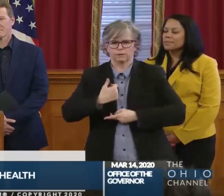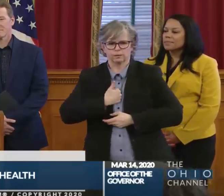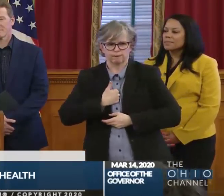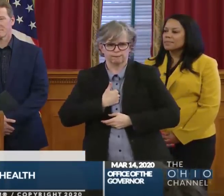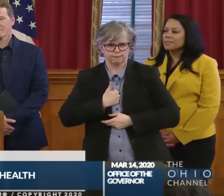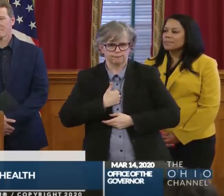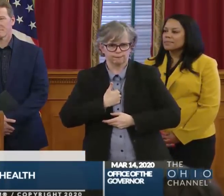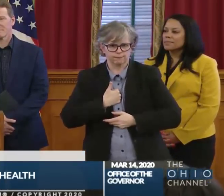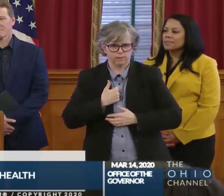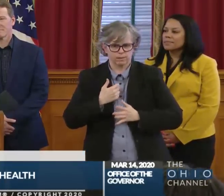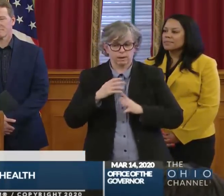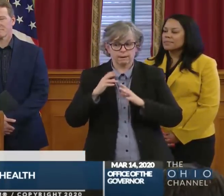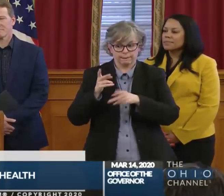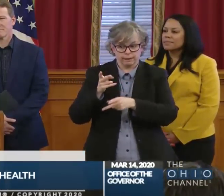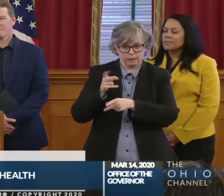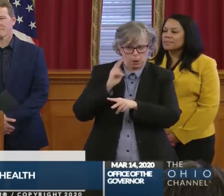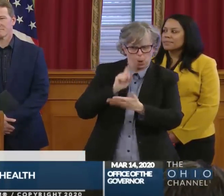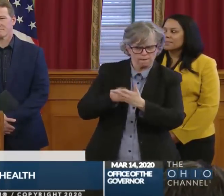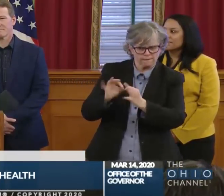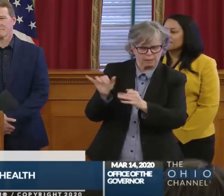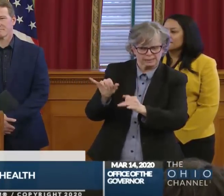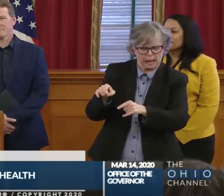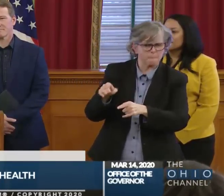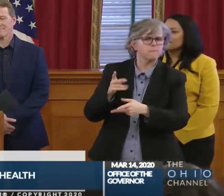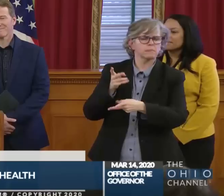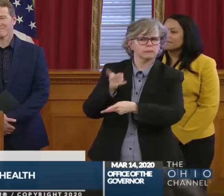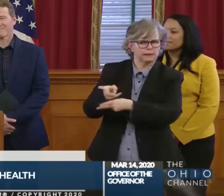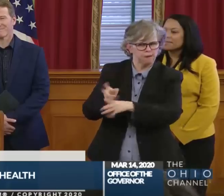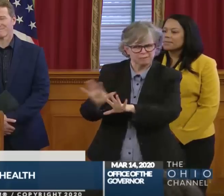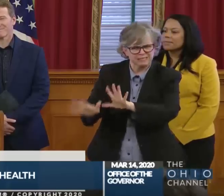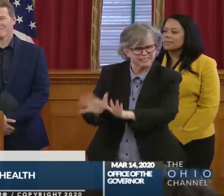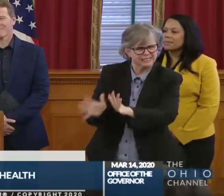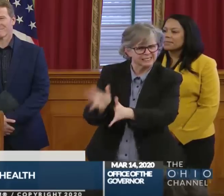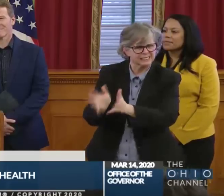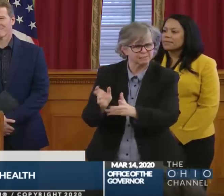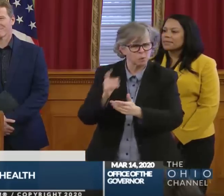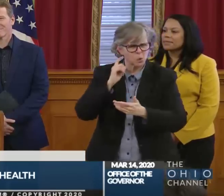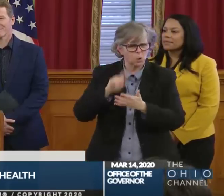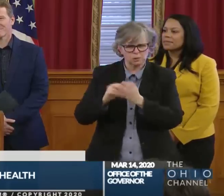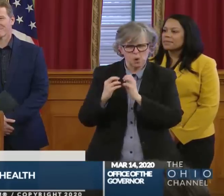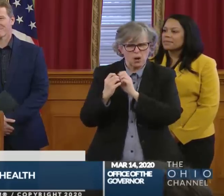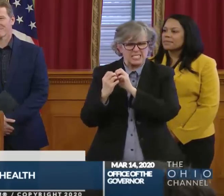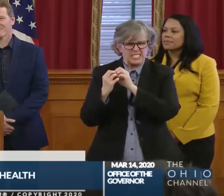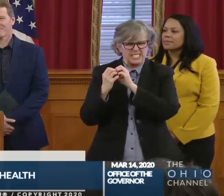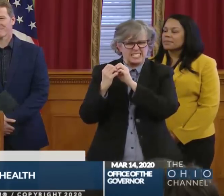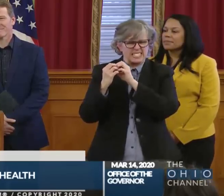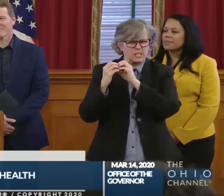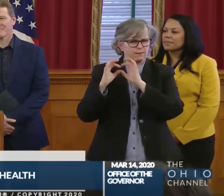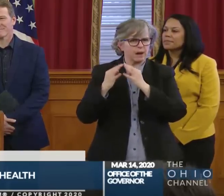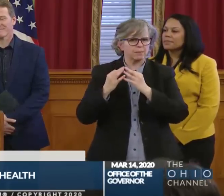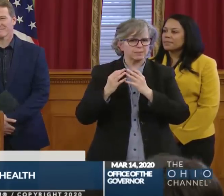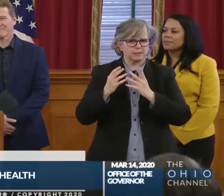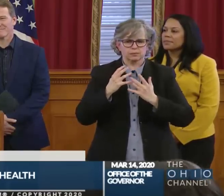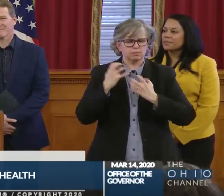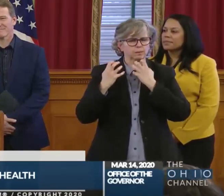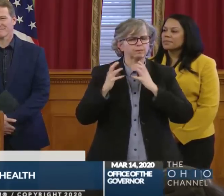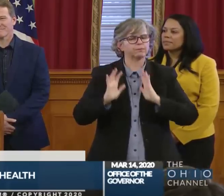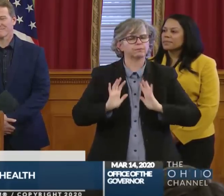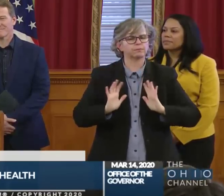you're increasing your arguments with families or friends or feeling a little more edgy with people, those are other signs.